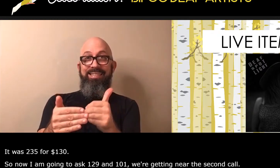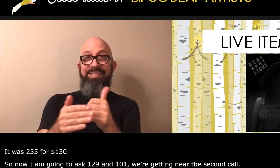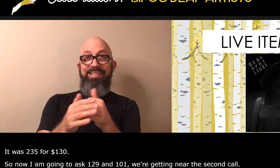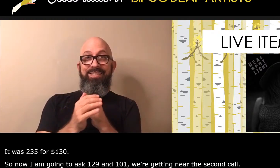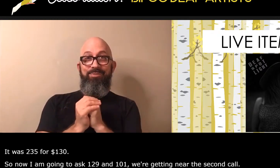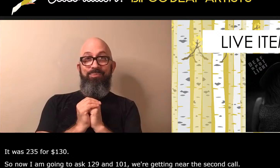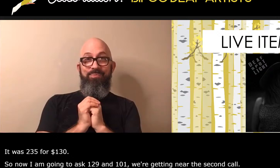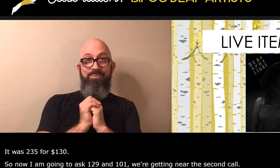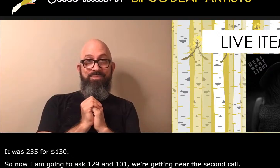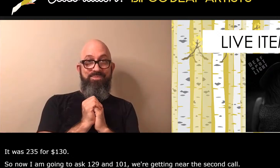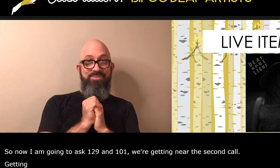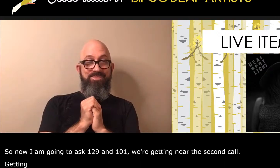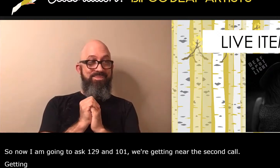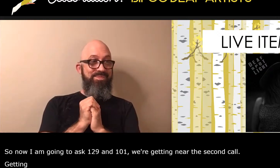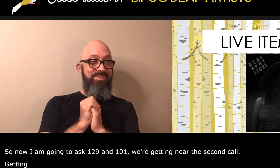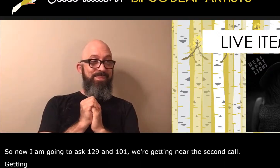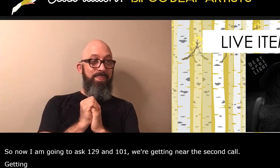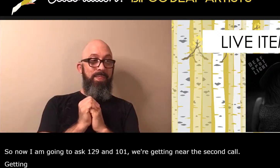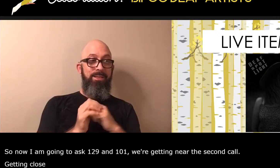Getting close to that time.